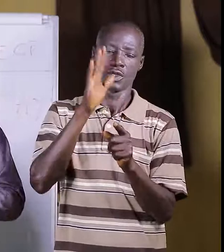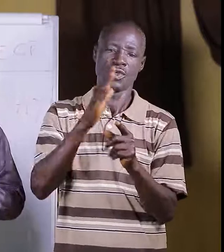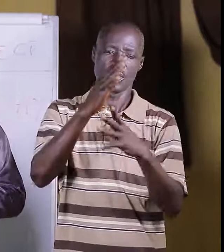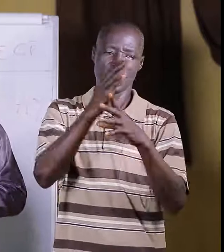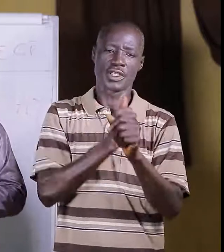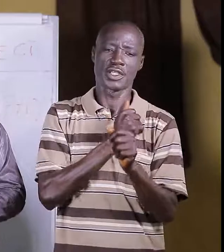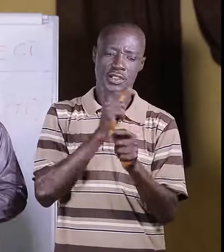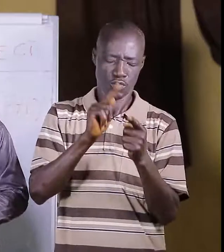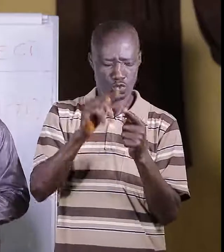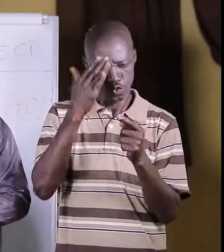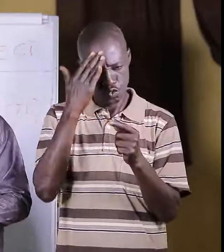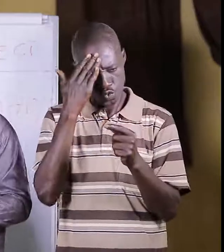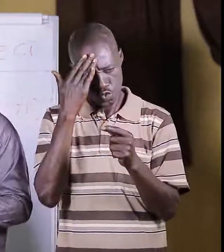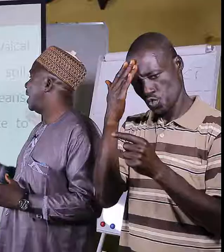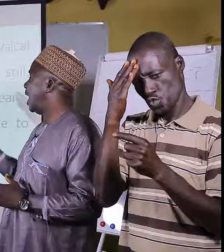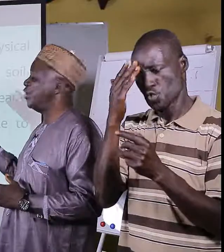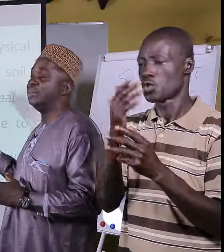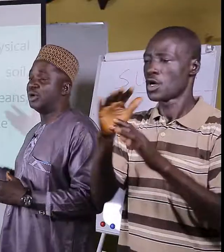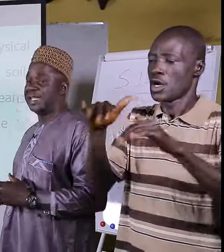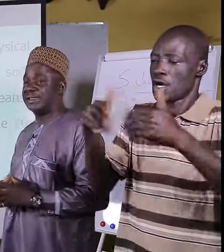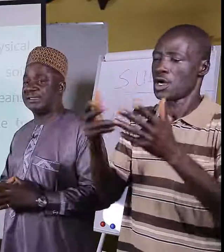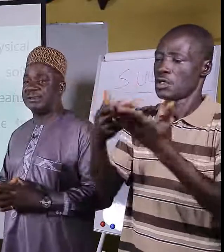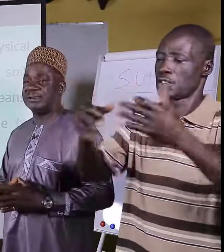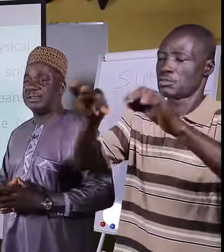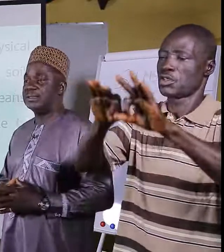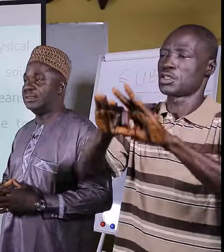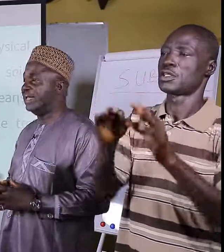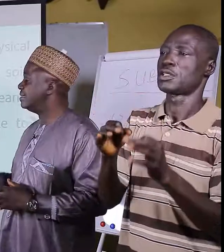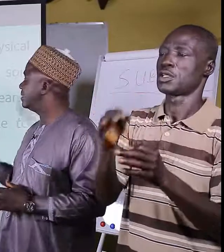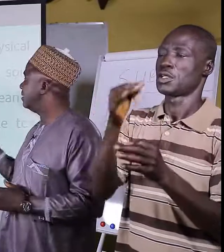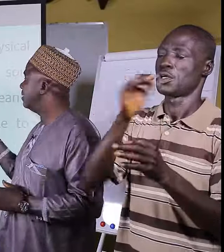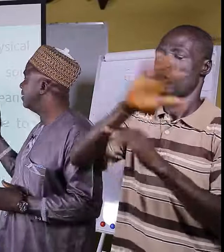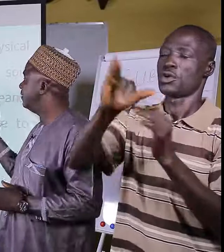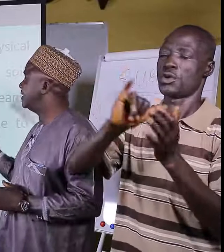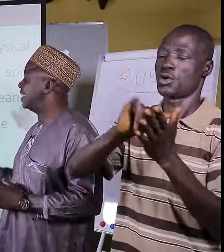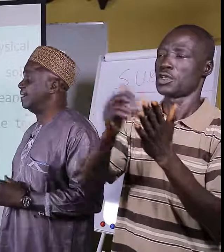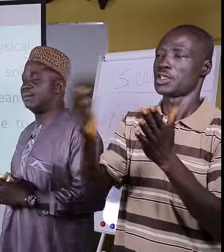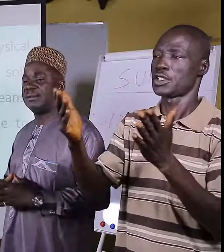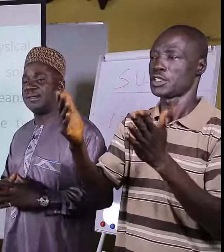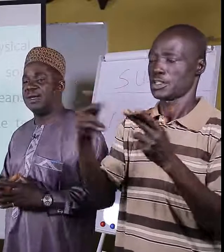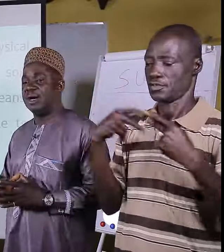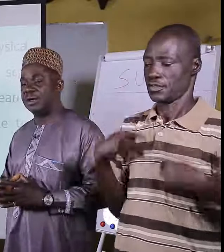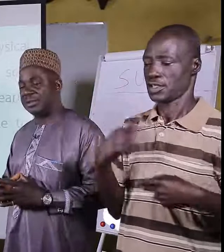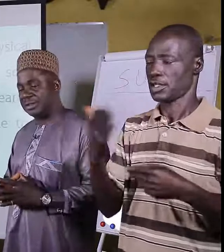get to know how important these